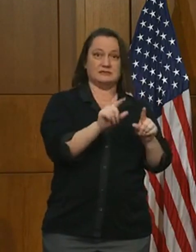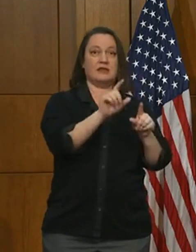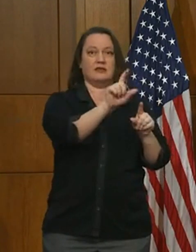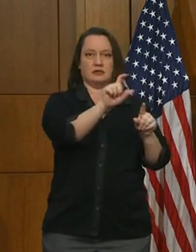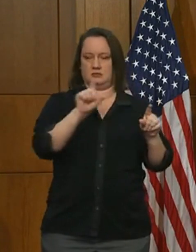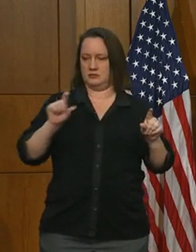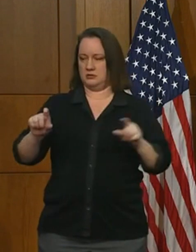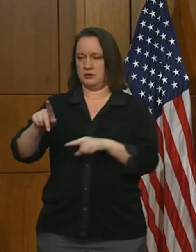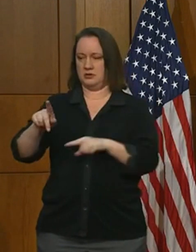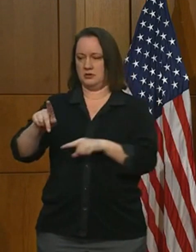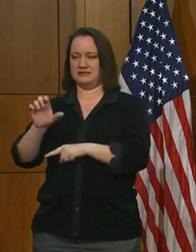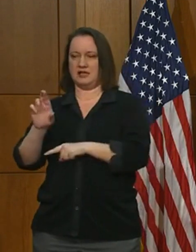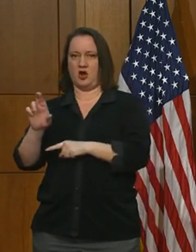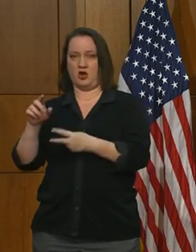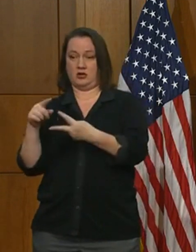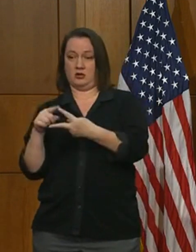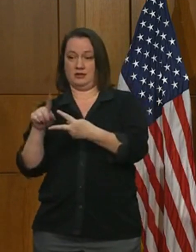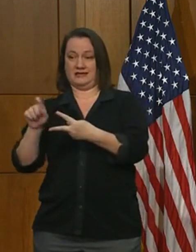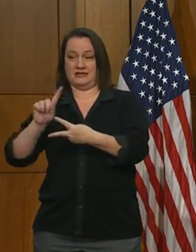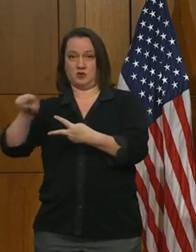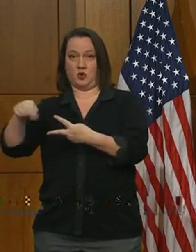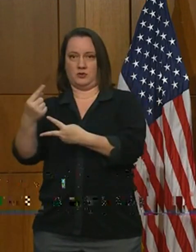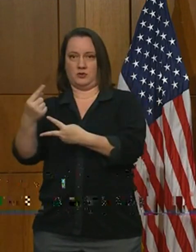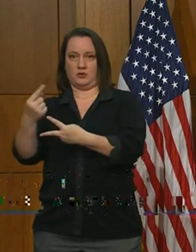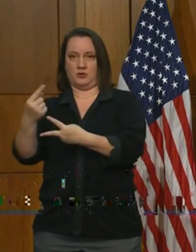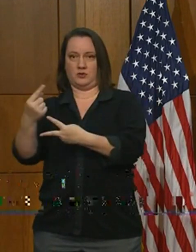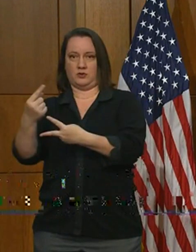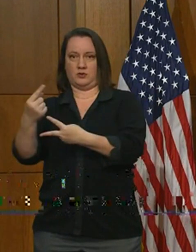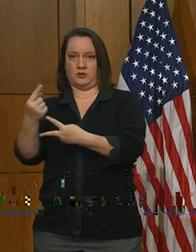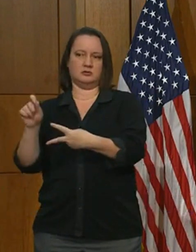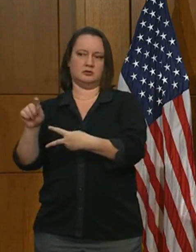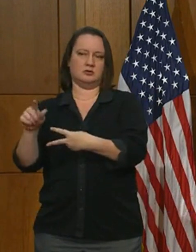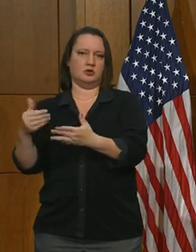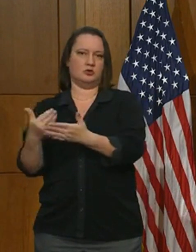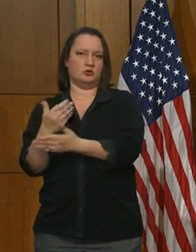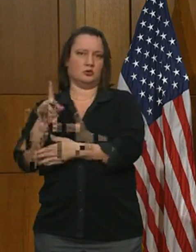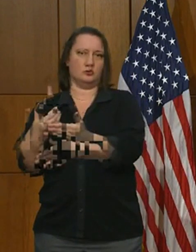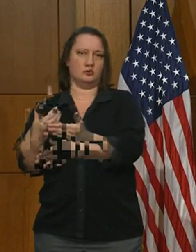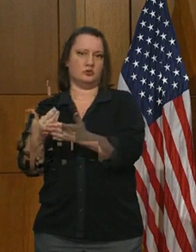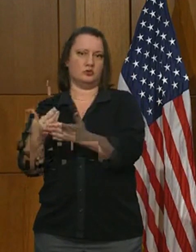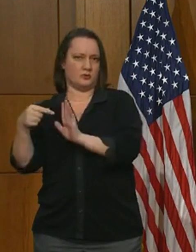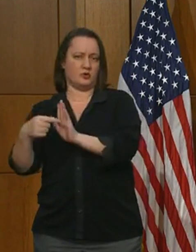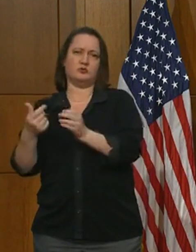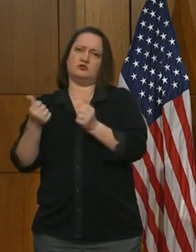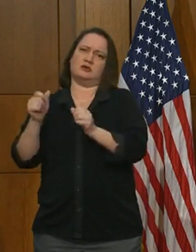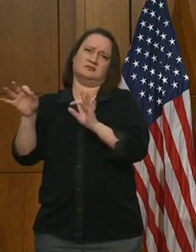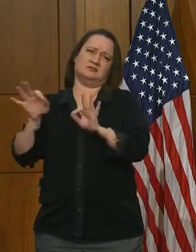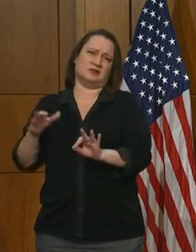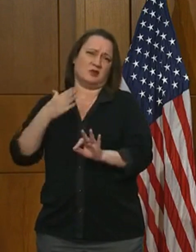And we've made every effort to make that as transparent as possible on the website.